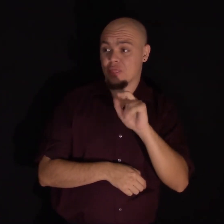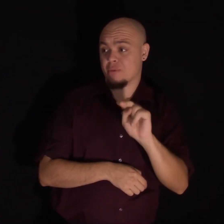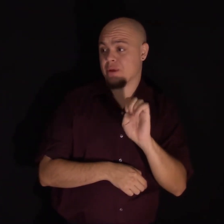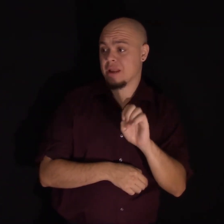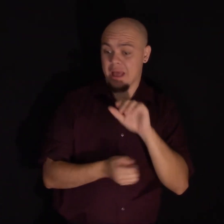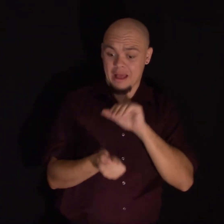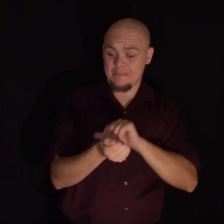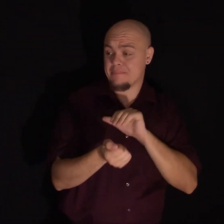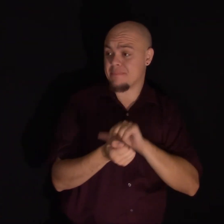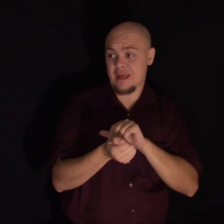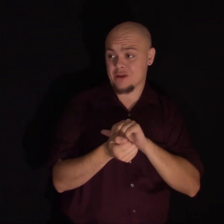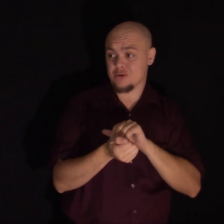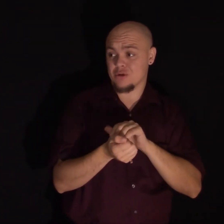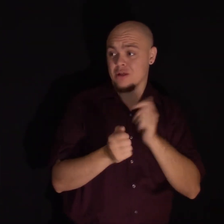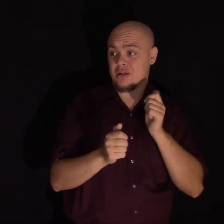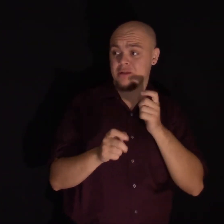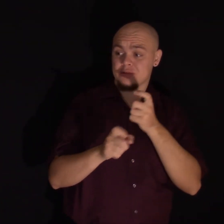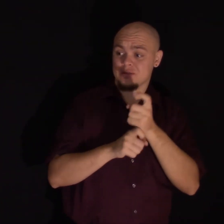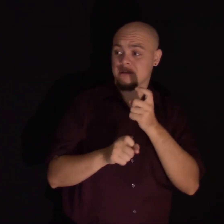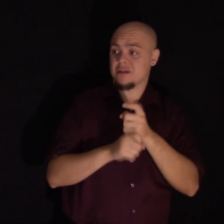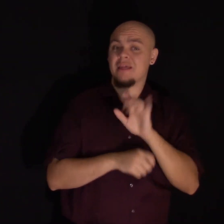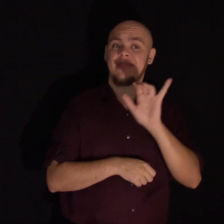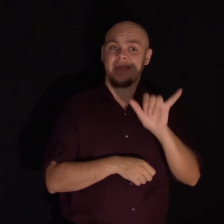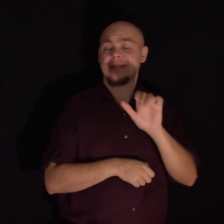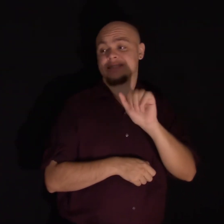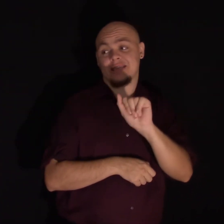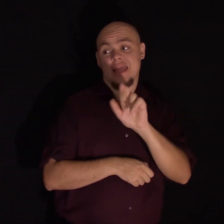medical dramedy? Leave that to Aaron Sorkin."